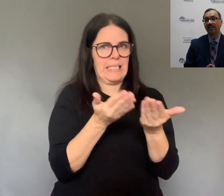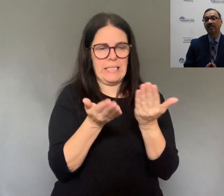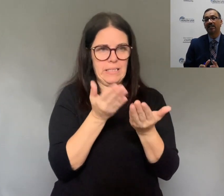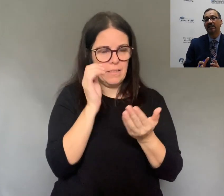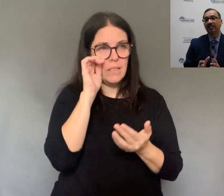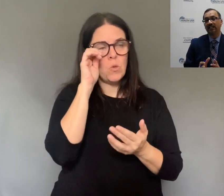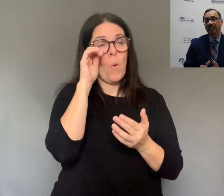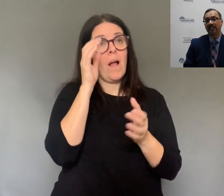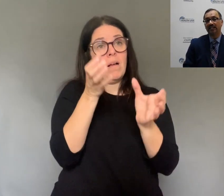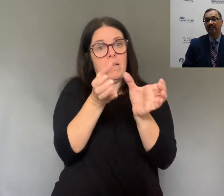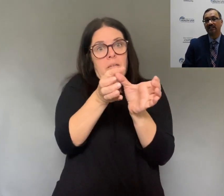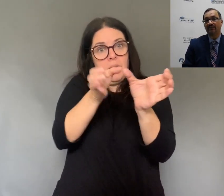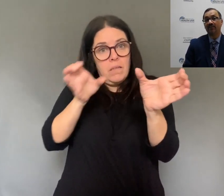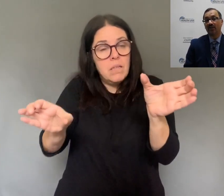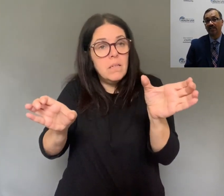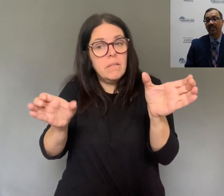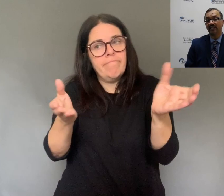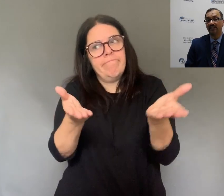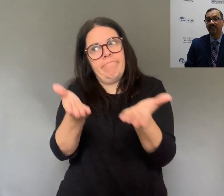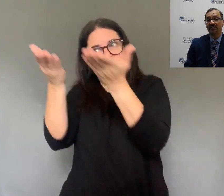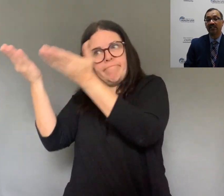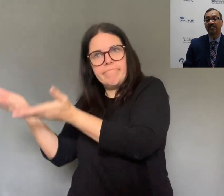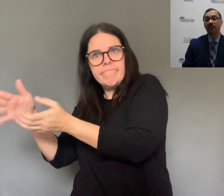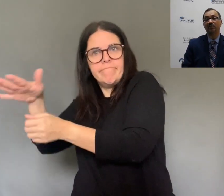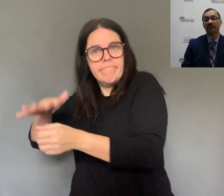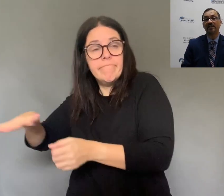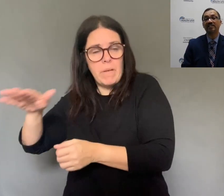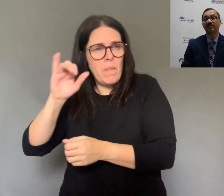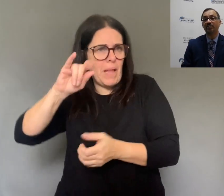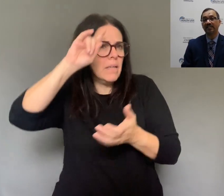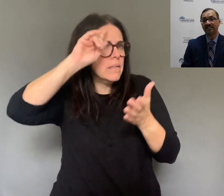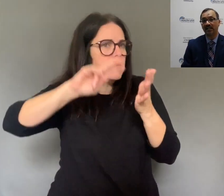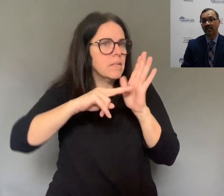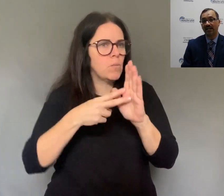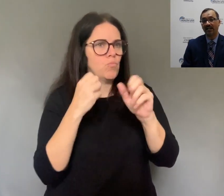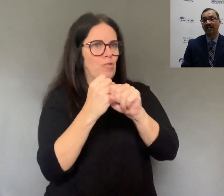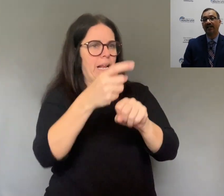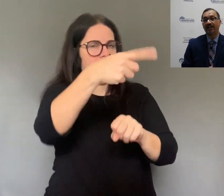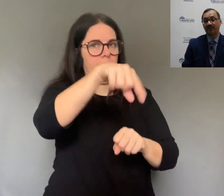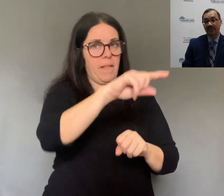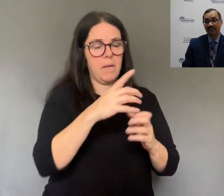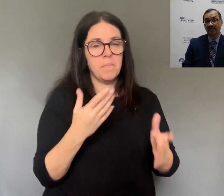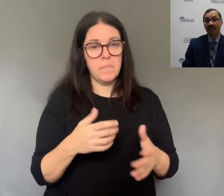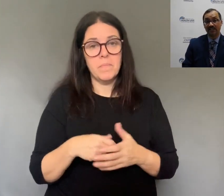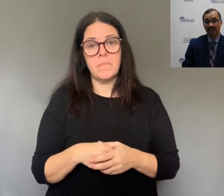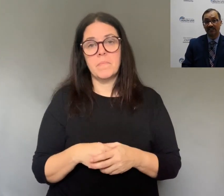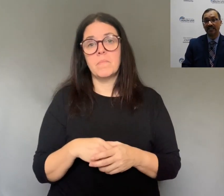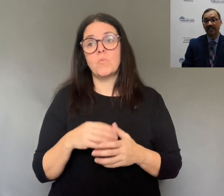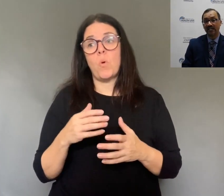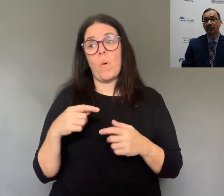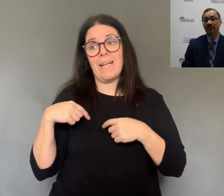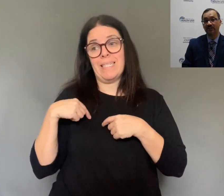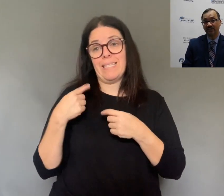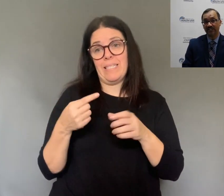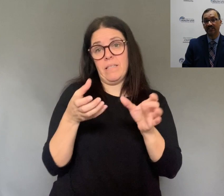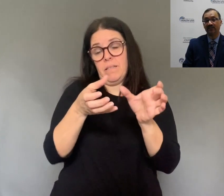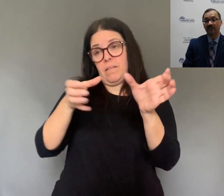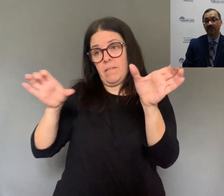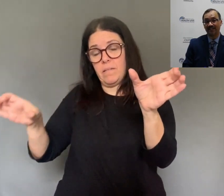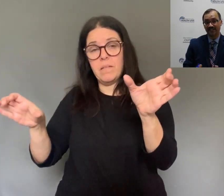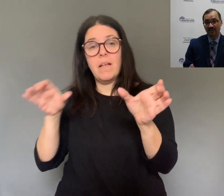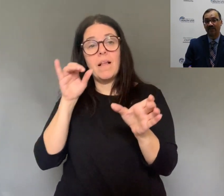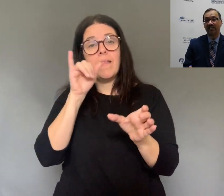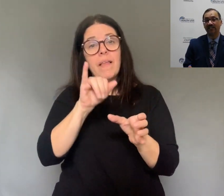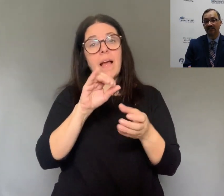separate the cases from non-cases, the likelihood of transmission is high. So that's the initial reason